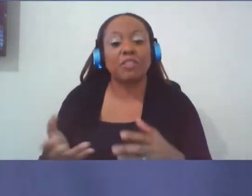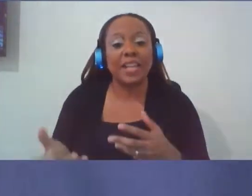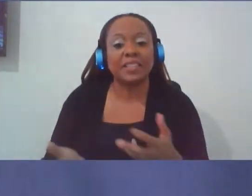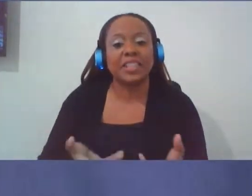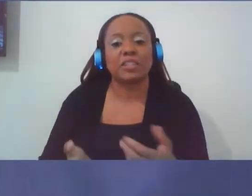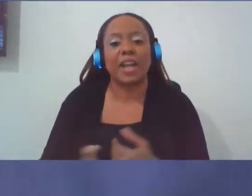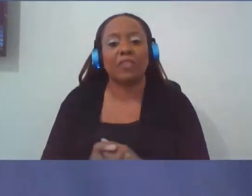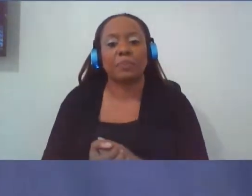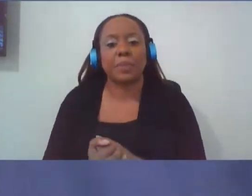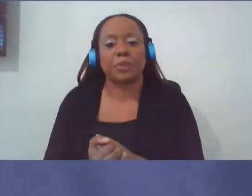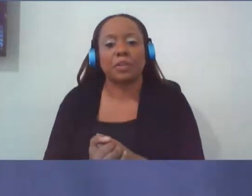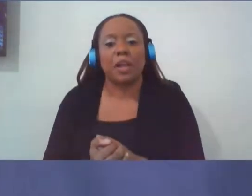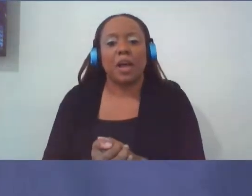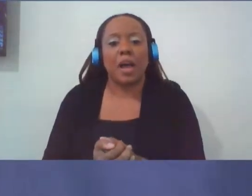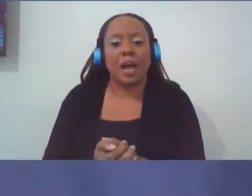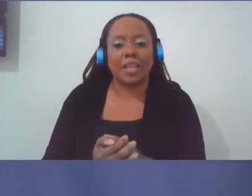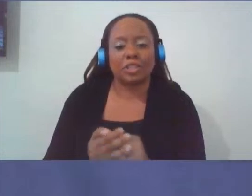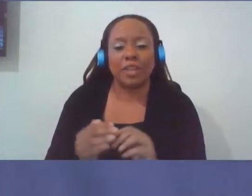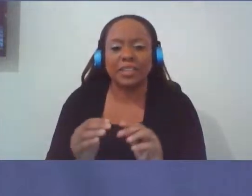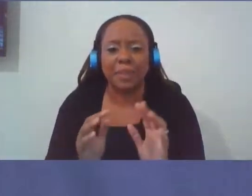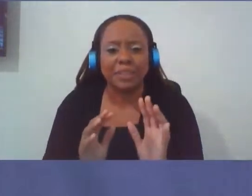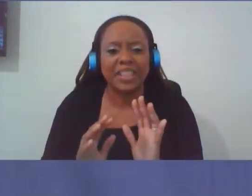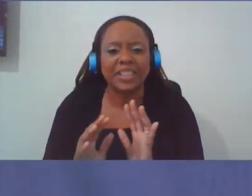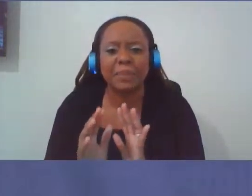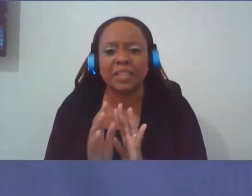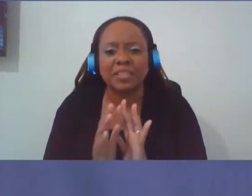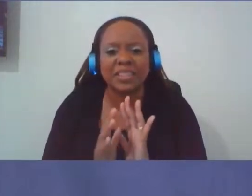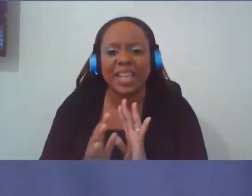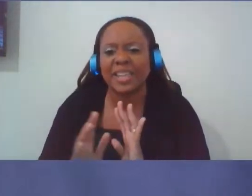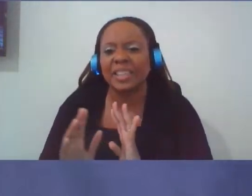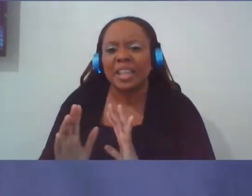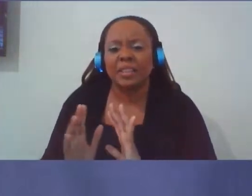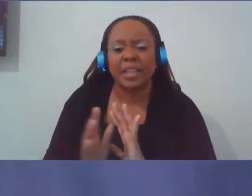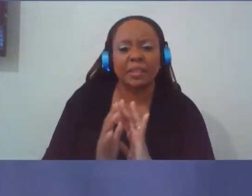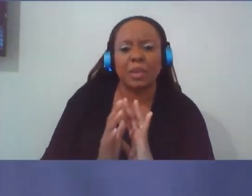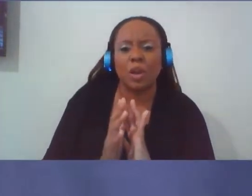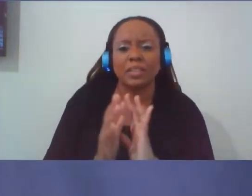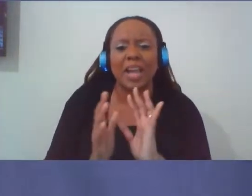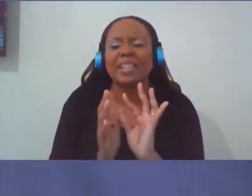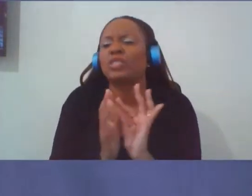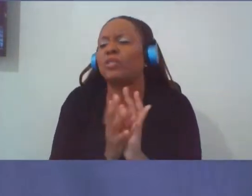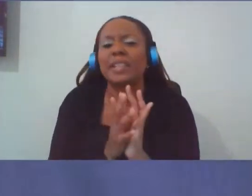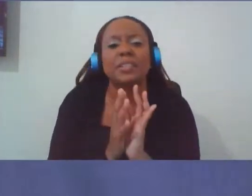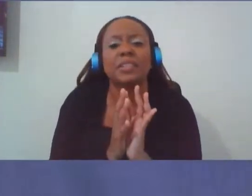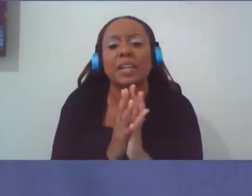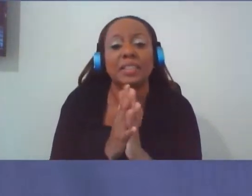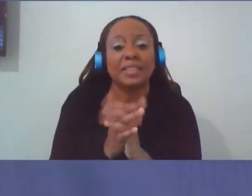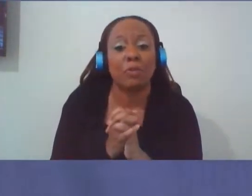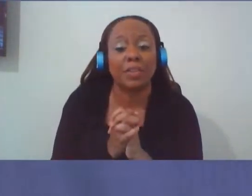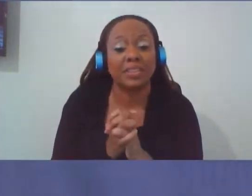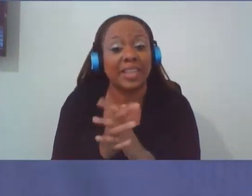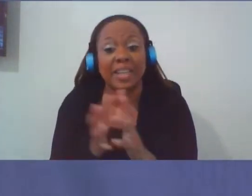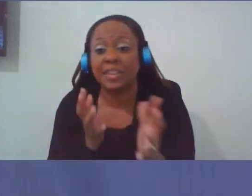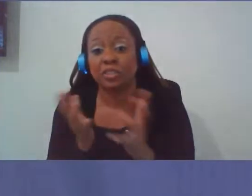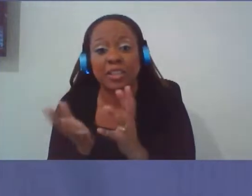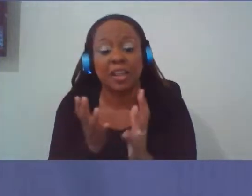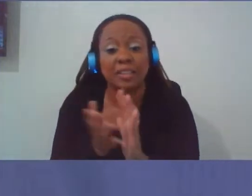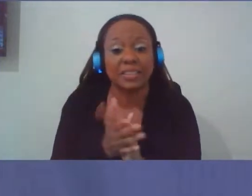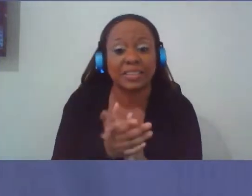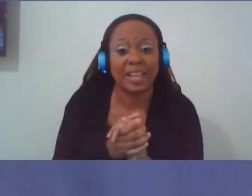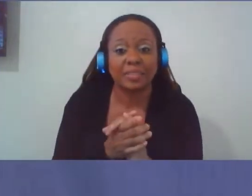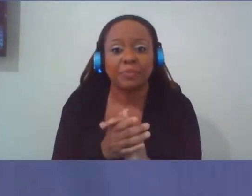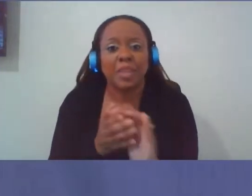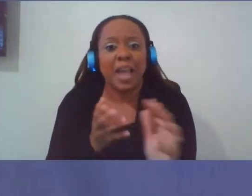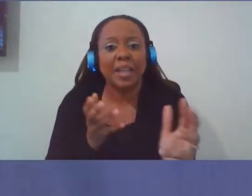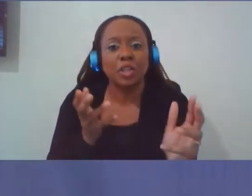business, I try to interact with people. I try to maybe teach them a little sign they want. I try to understand what they're saying, and they